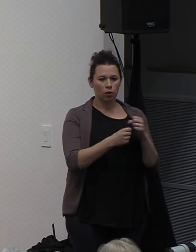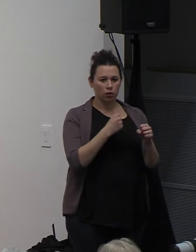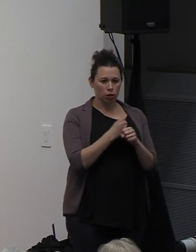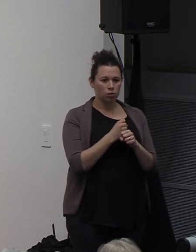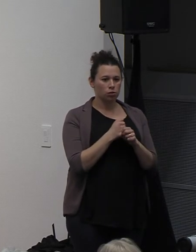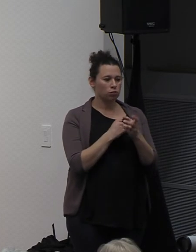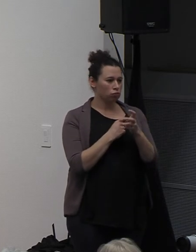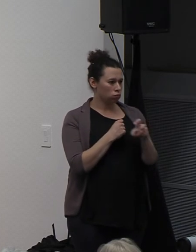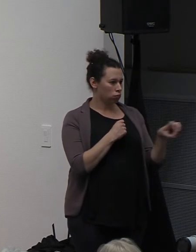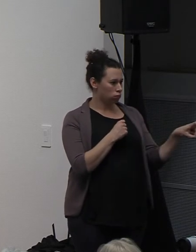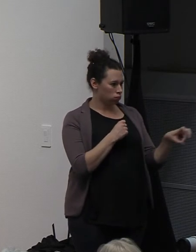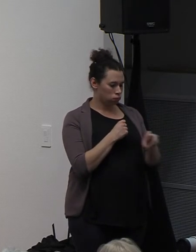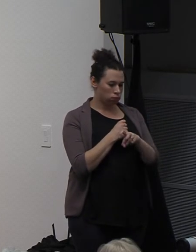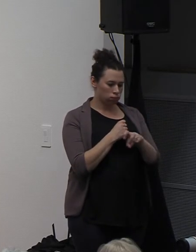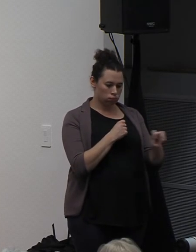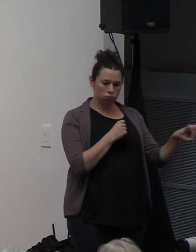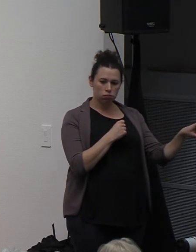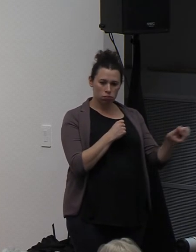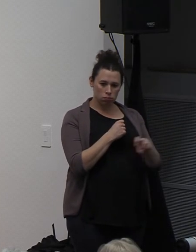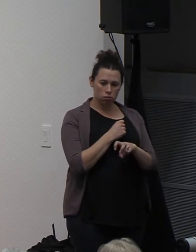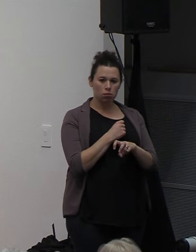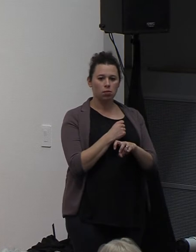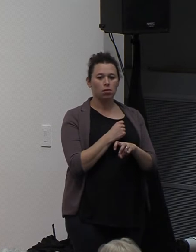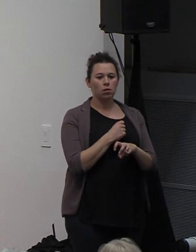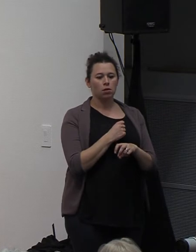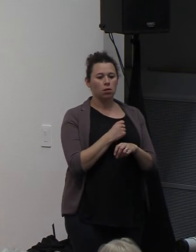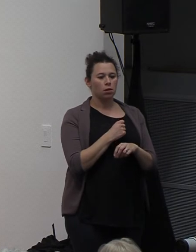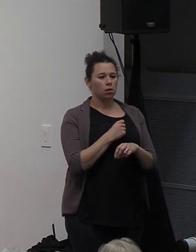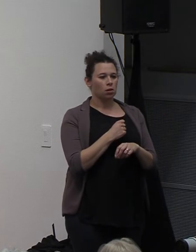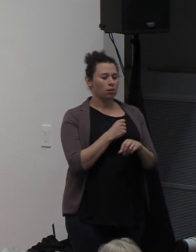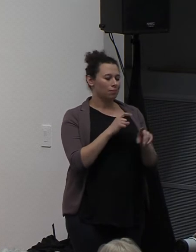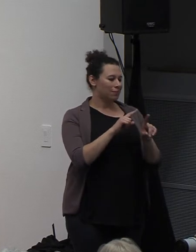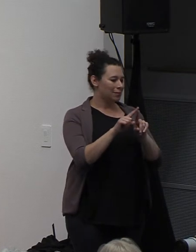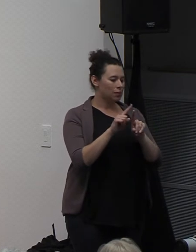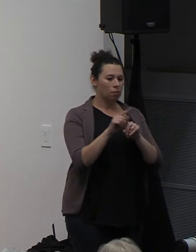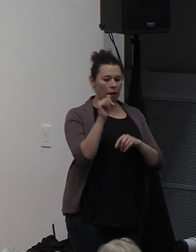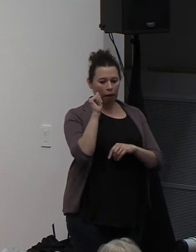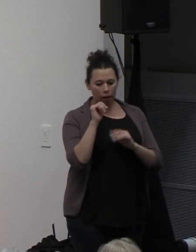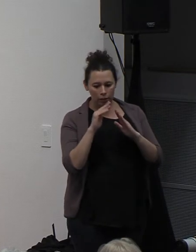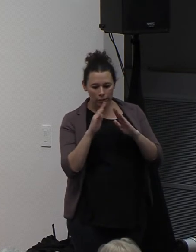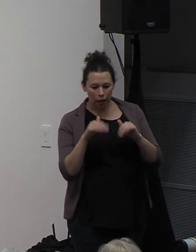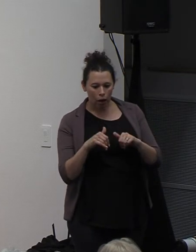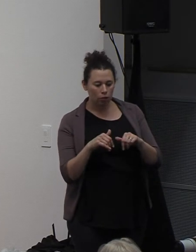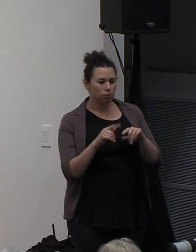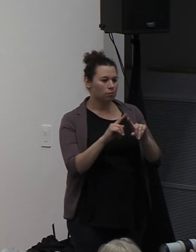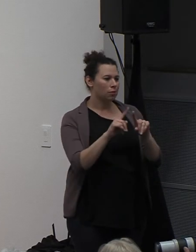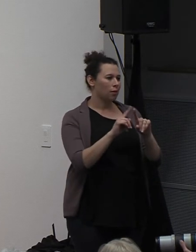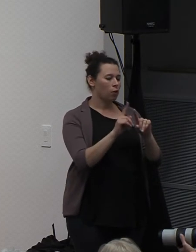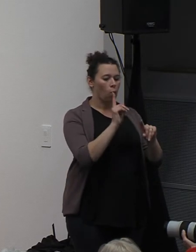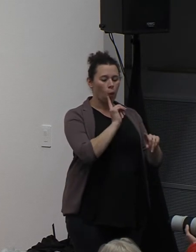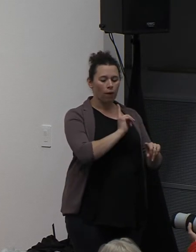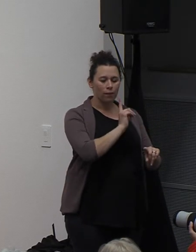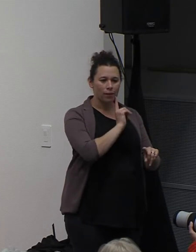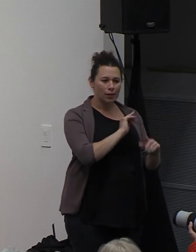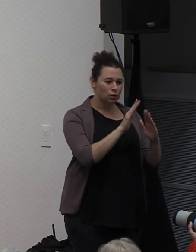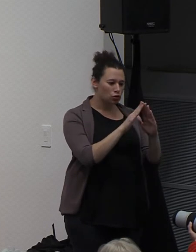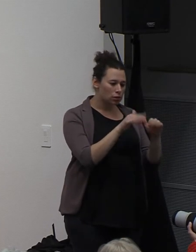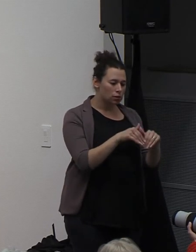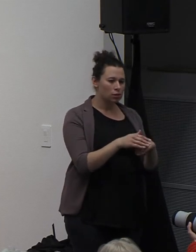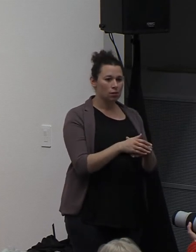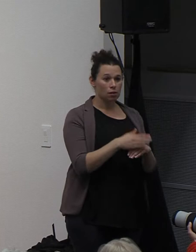forth from pensions, convents, orphanages, and my aunt's house. I kept changing